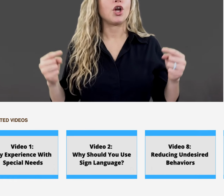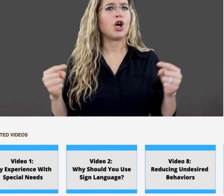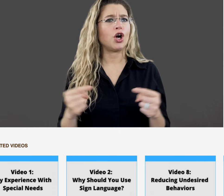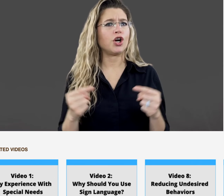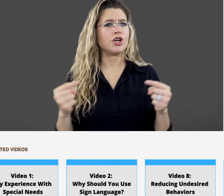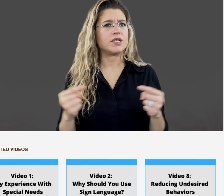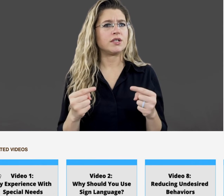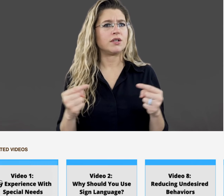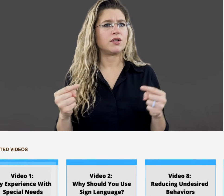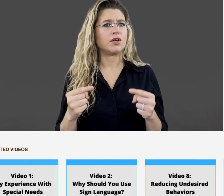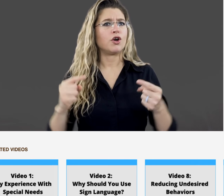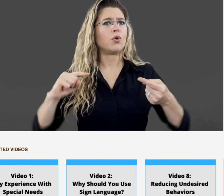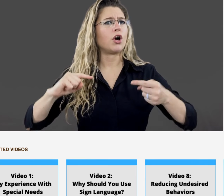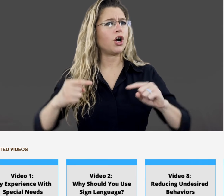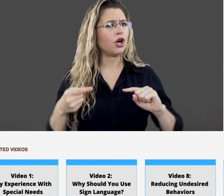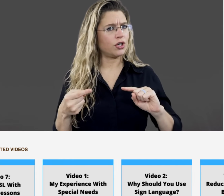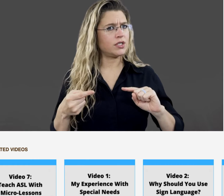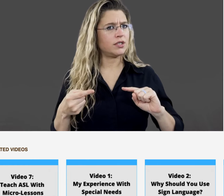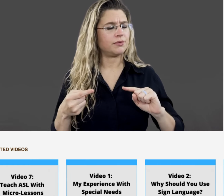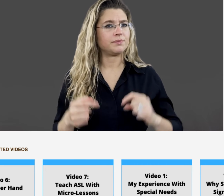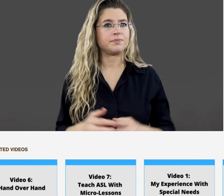And you see that you can very easily scroll through